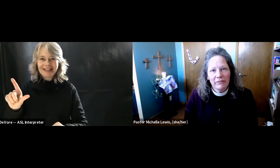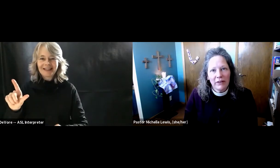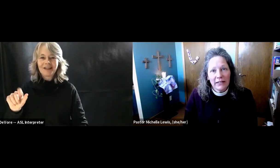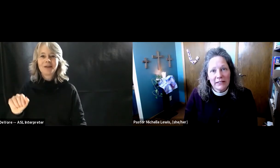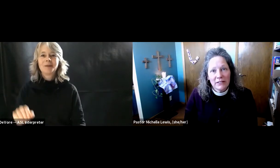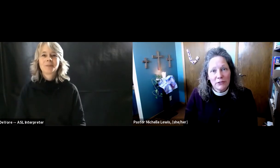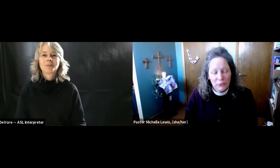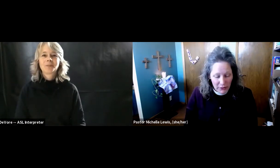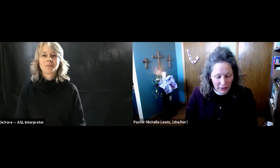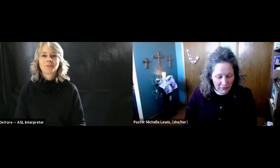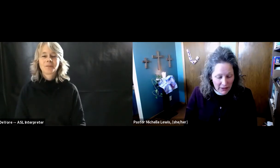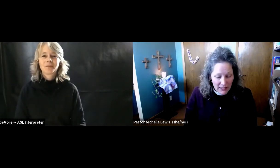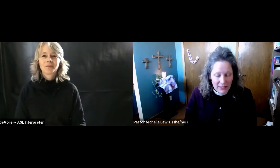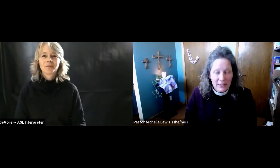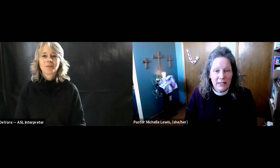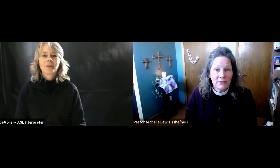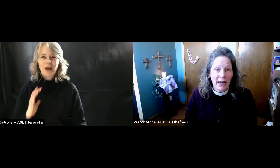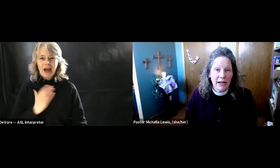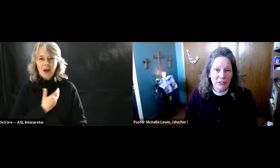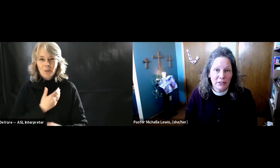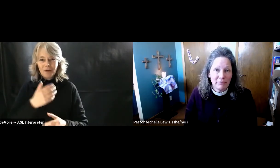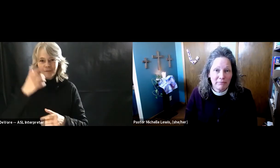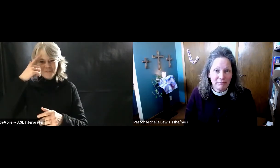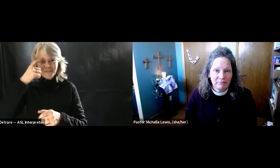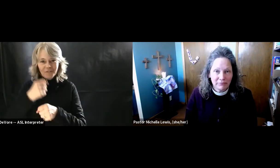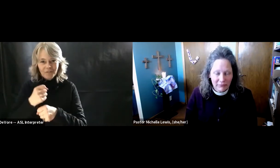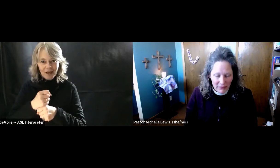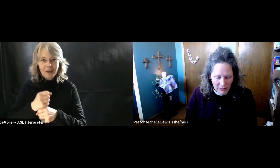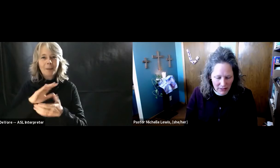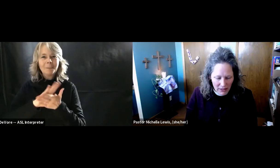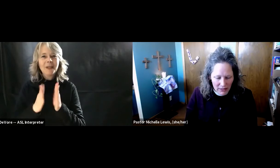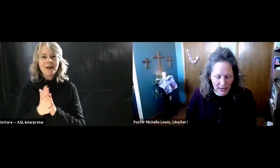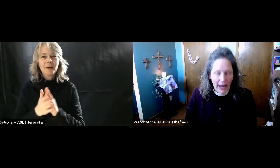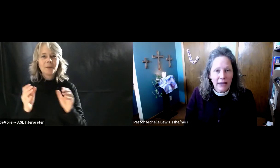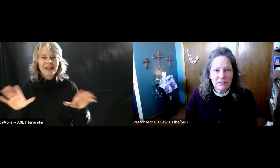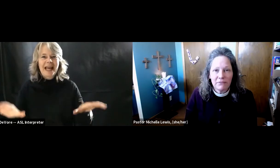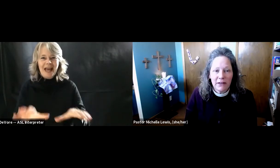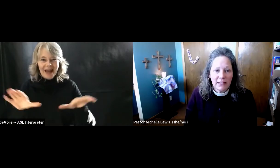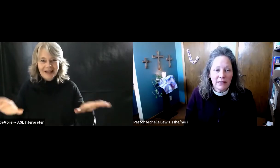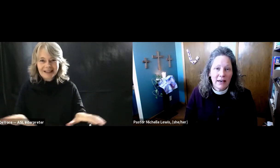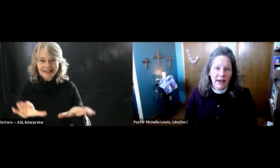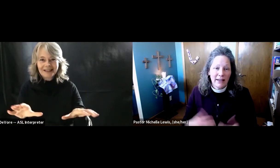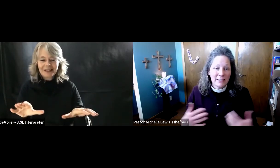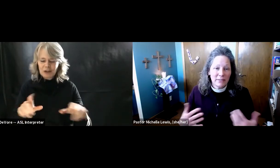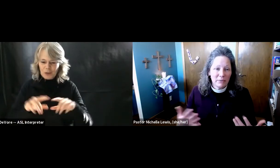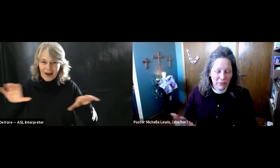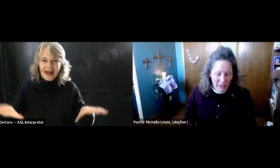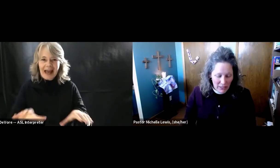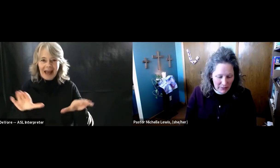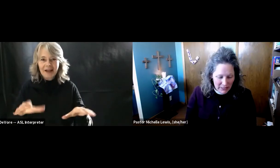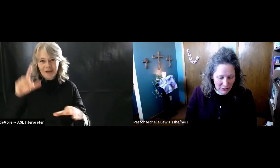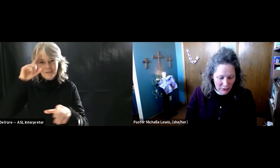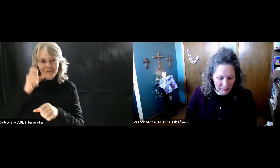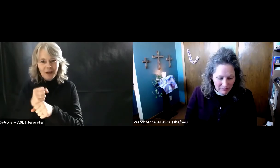are invited to put our faith into action. And active faith has some